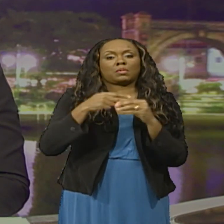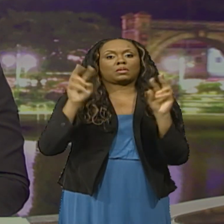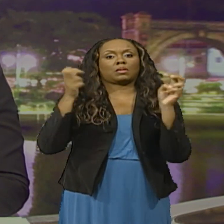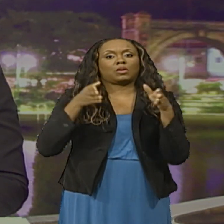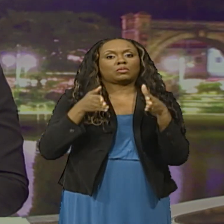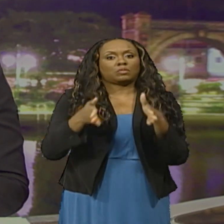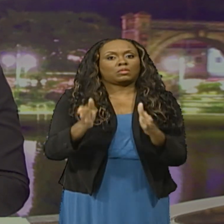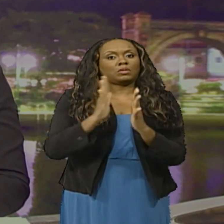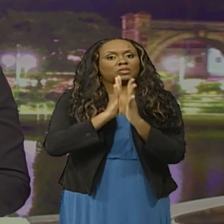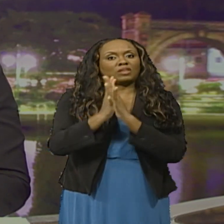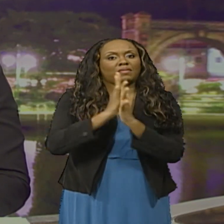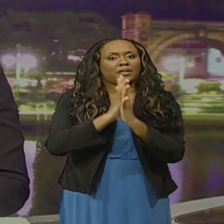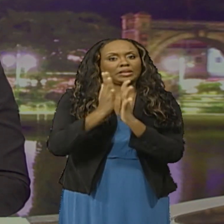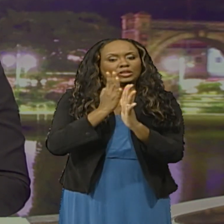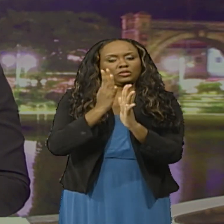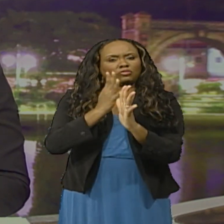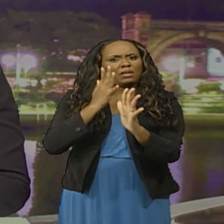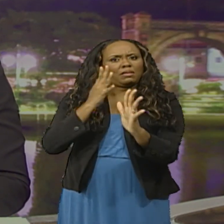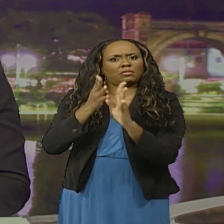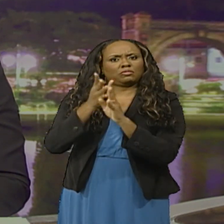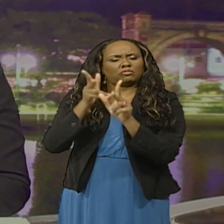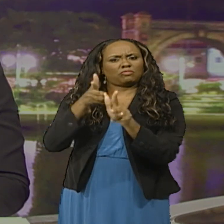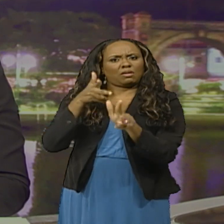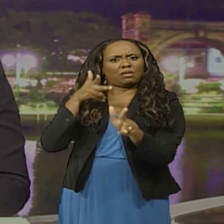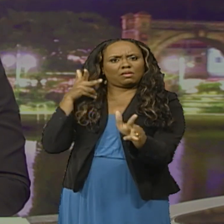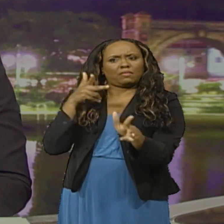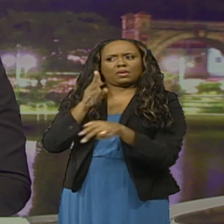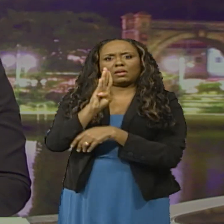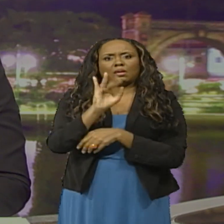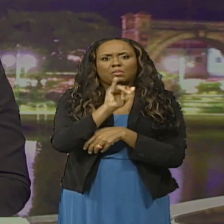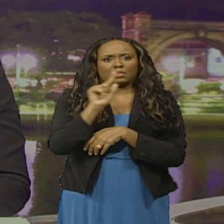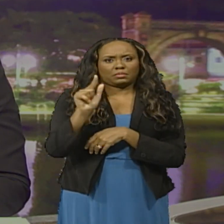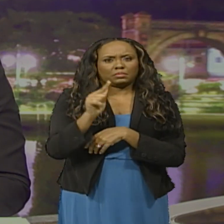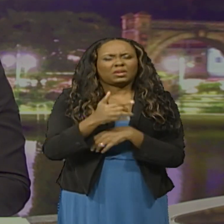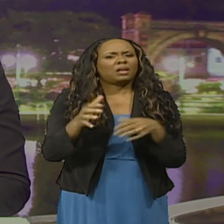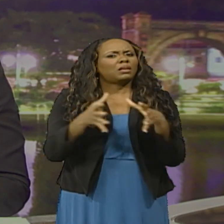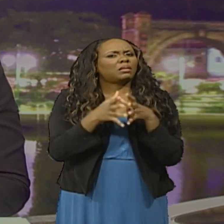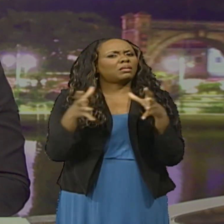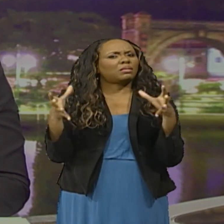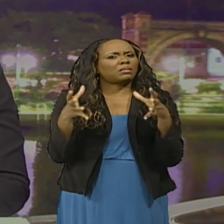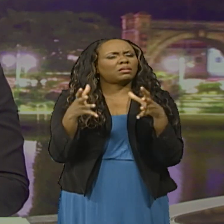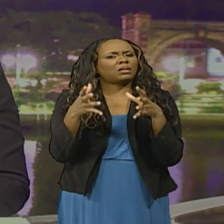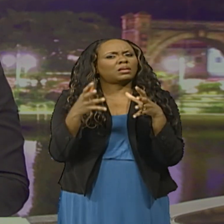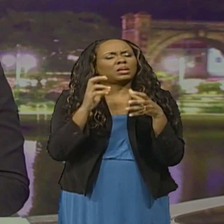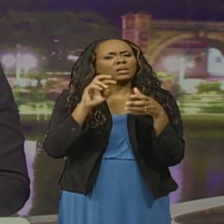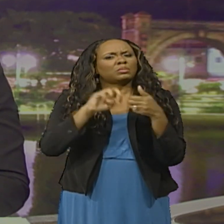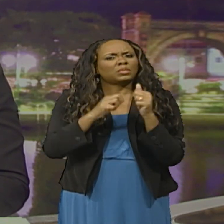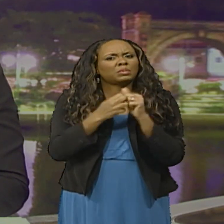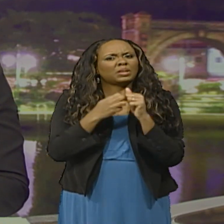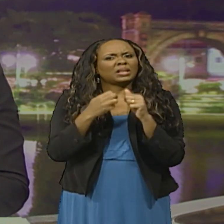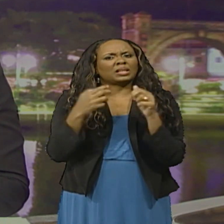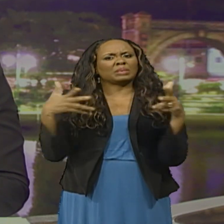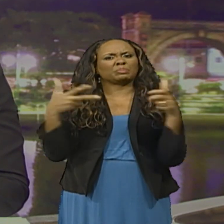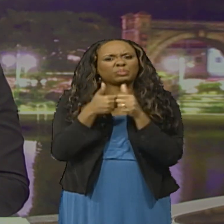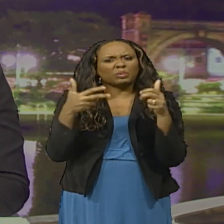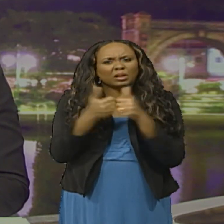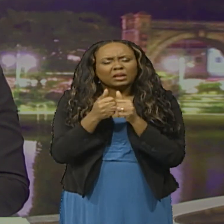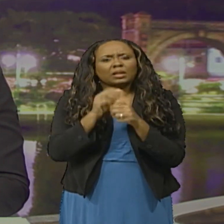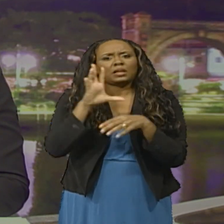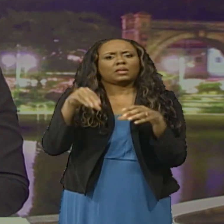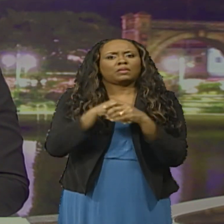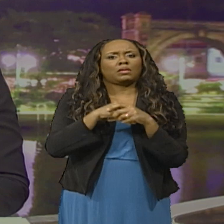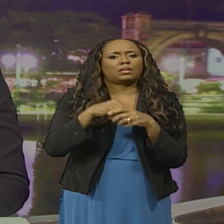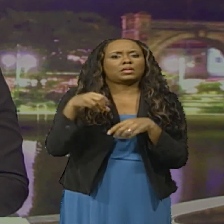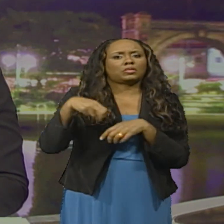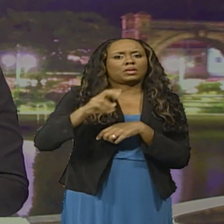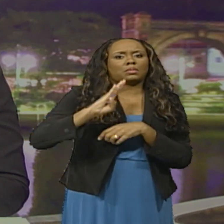Bill 2018. Now, he says there is serious concern that most mass casualty events involve either Transport